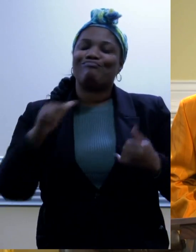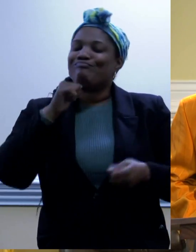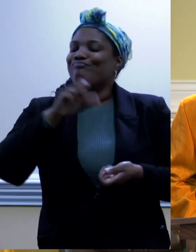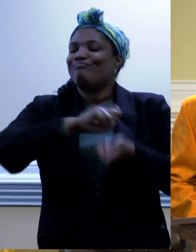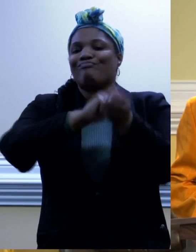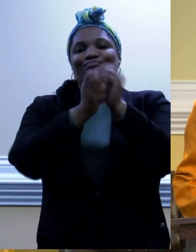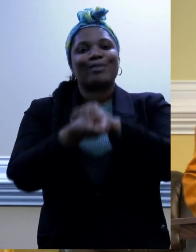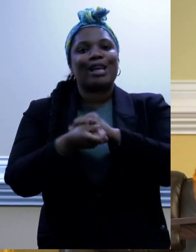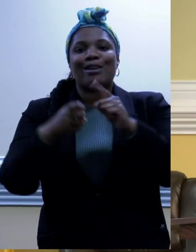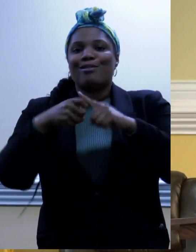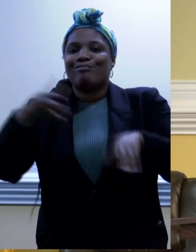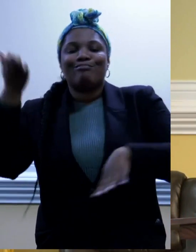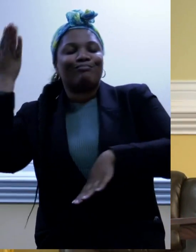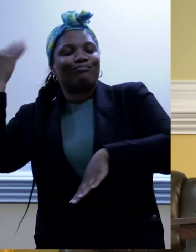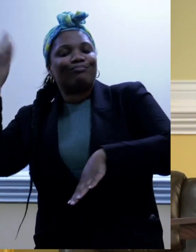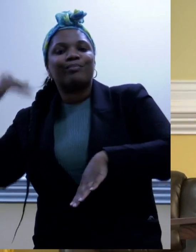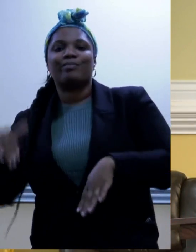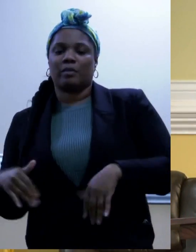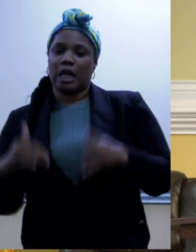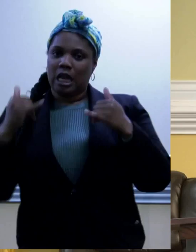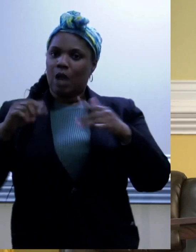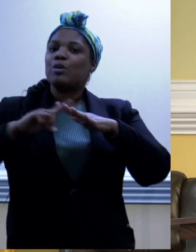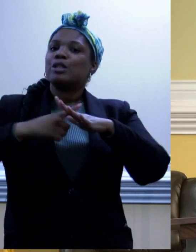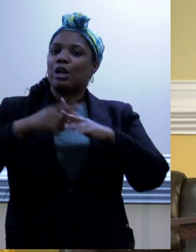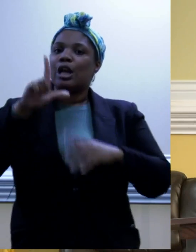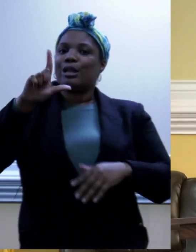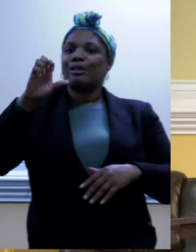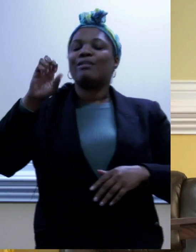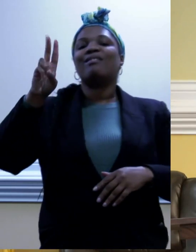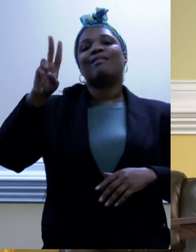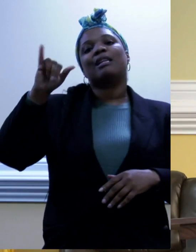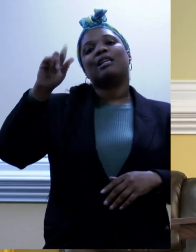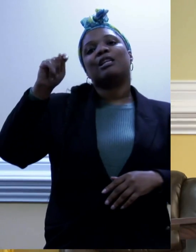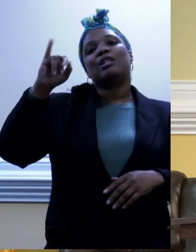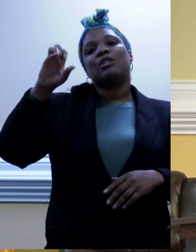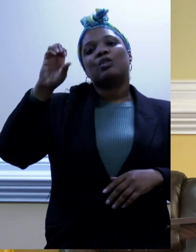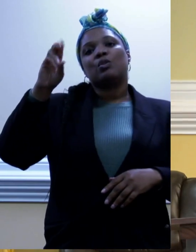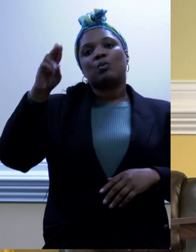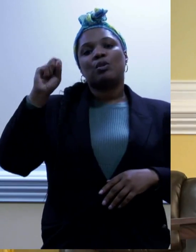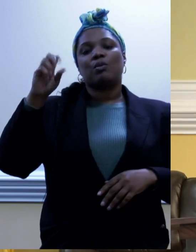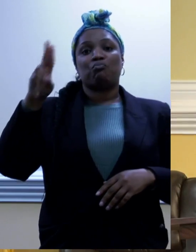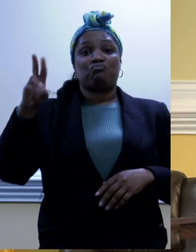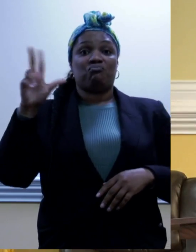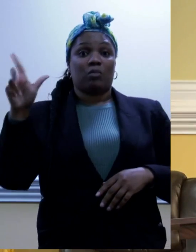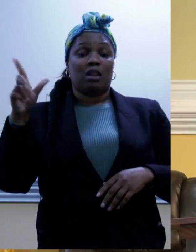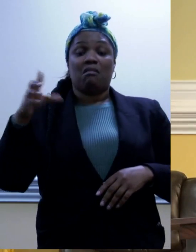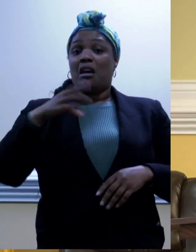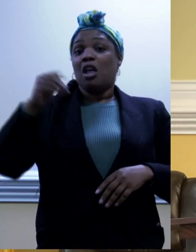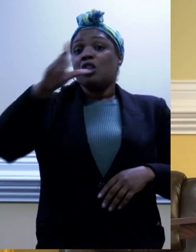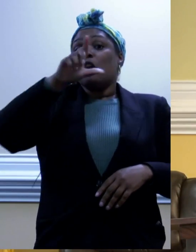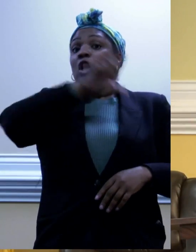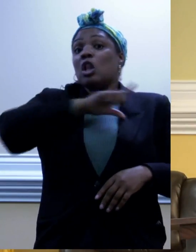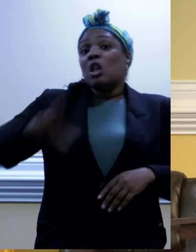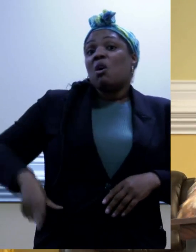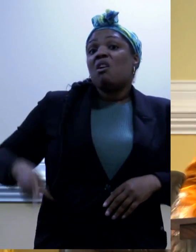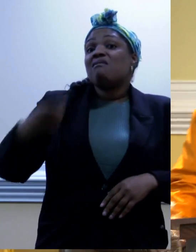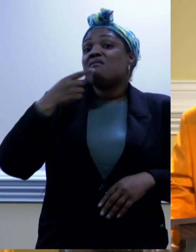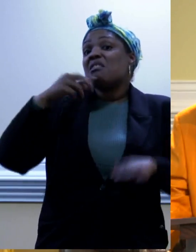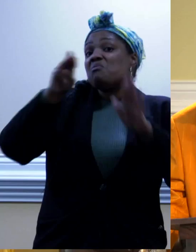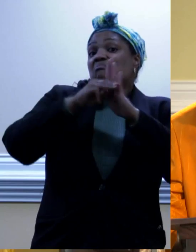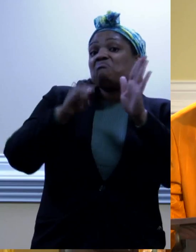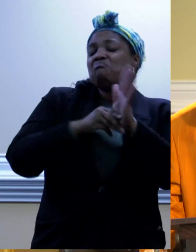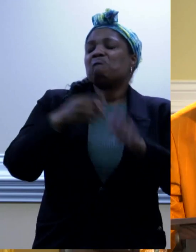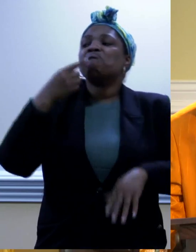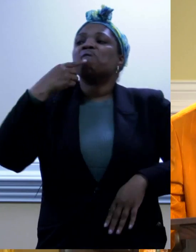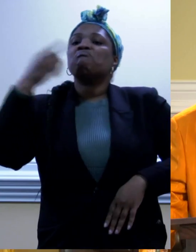Now we're going to start at Leviticus 23 and verse 1. 23 and 1. Okay, go ahead. And the Lord spake unto Moses, saying, speak unto